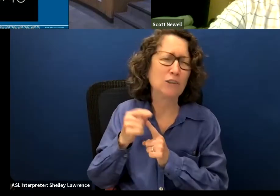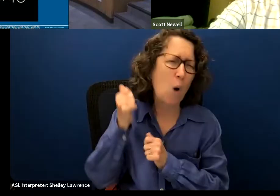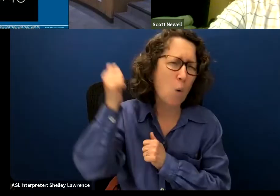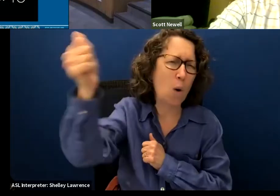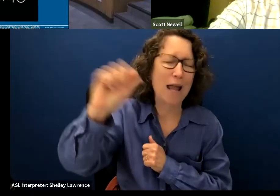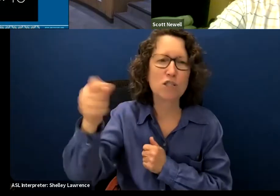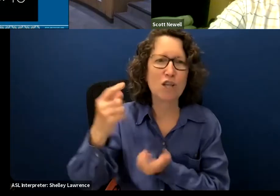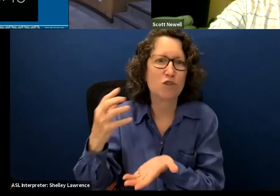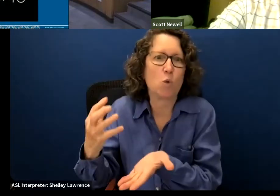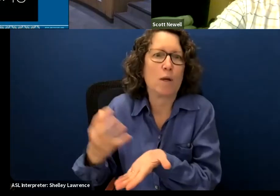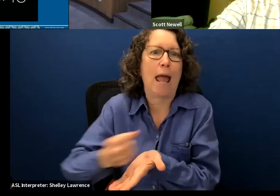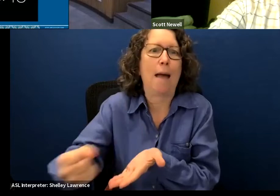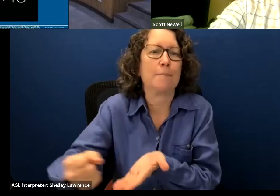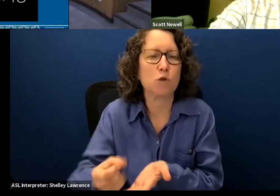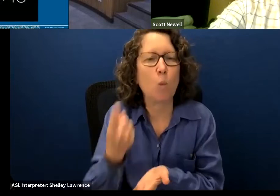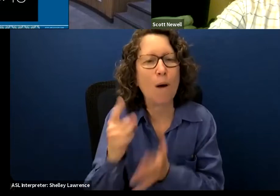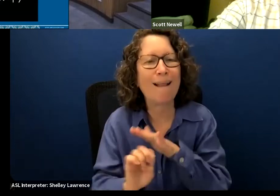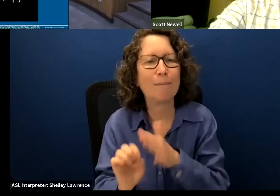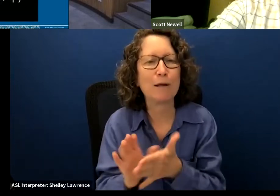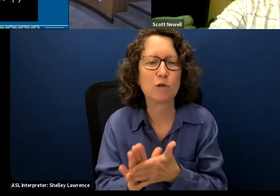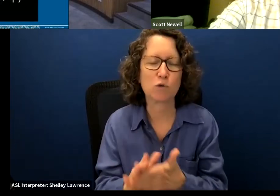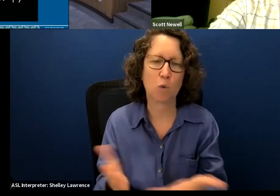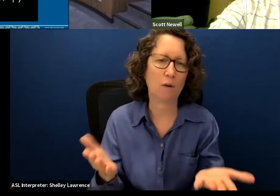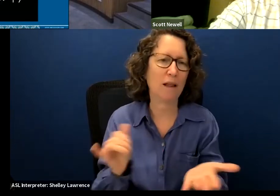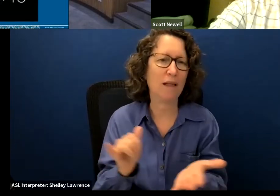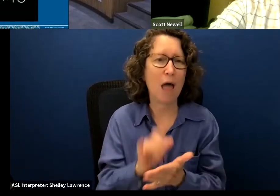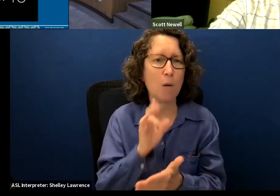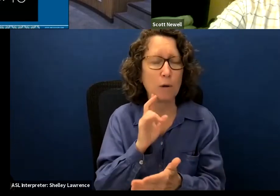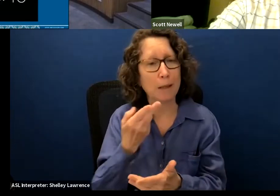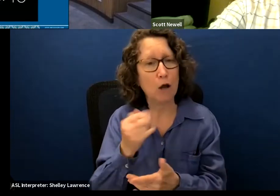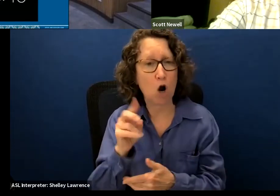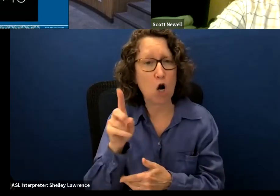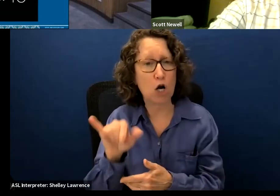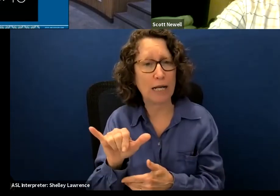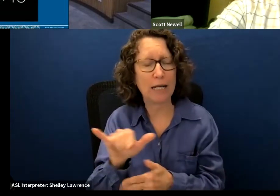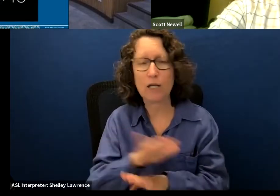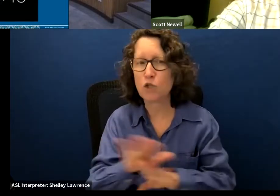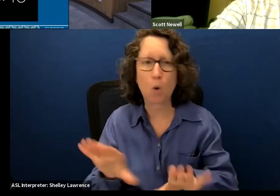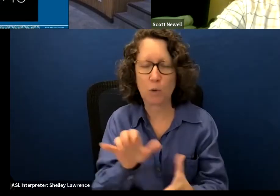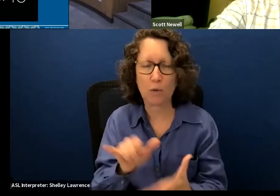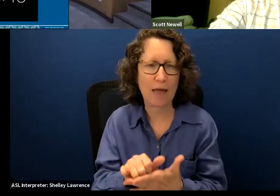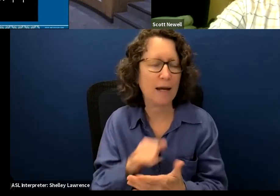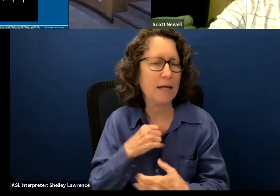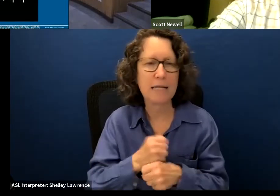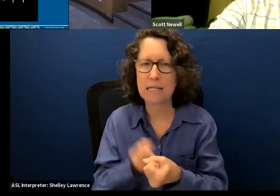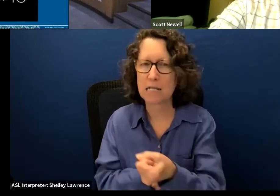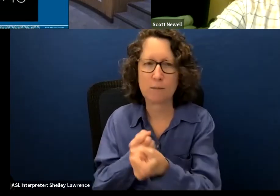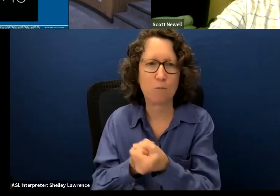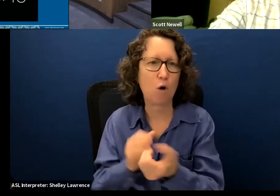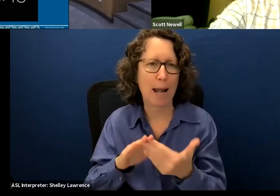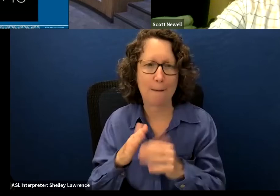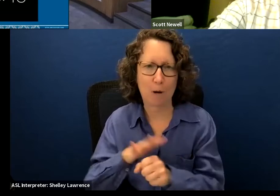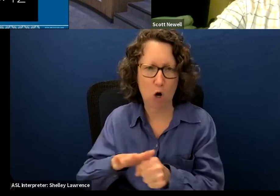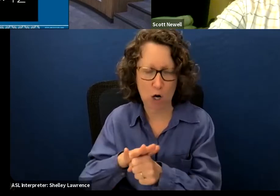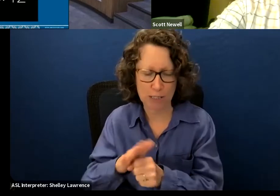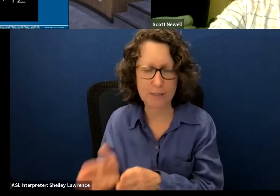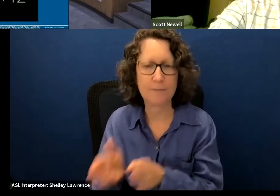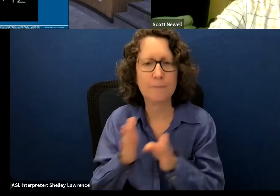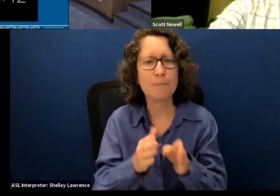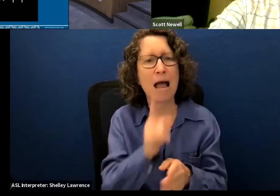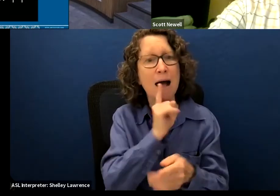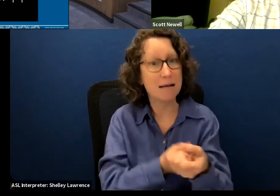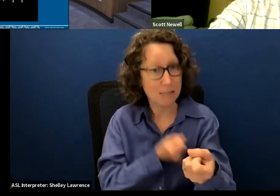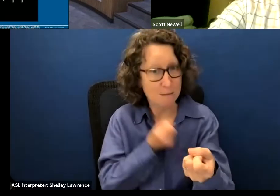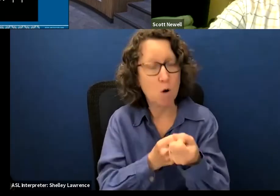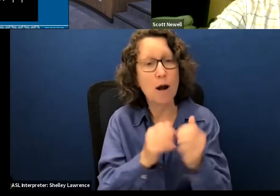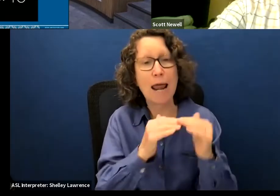to capture 1 elementary school. That would be Harding. Please don't do that. That does not support neighborhoods. I do